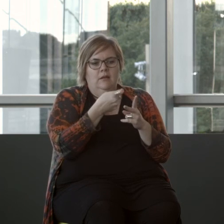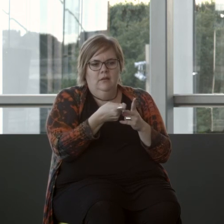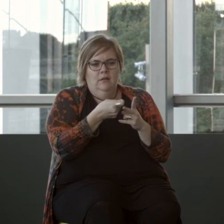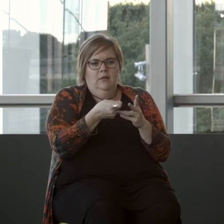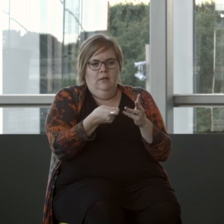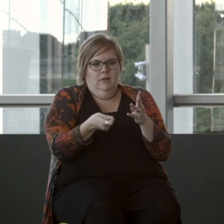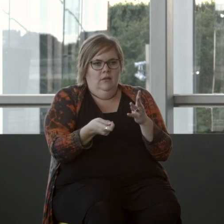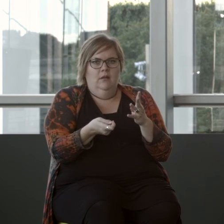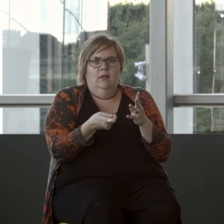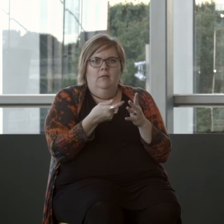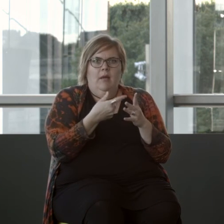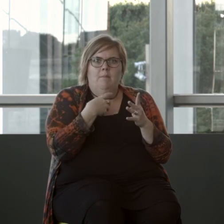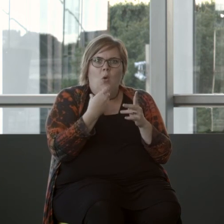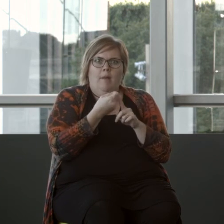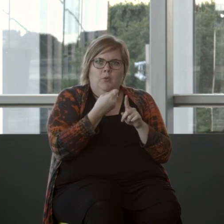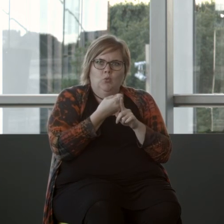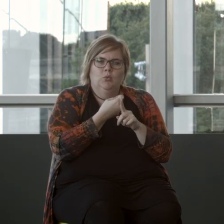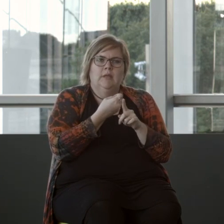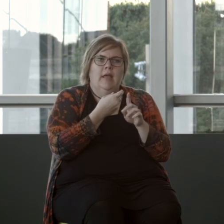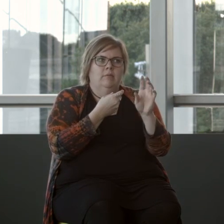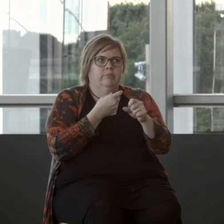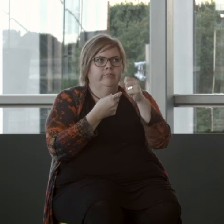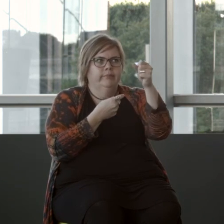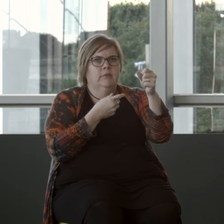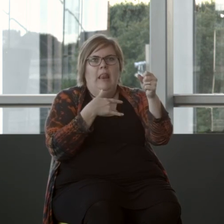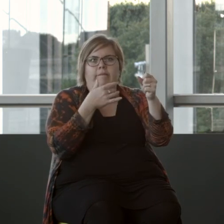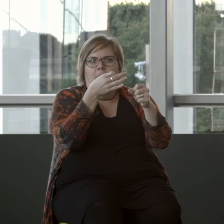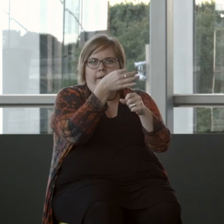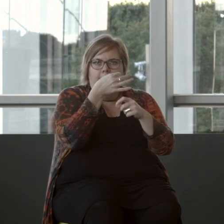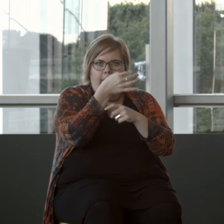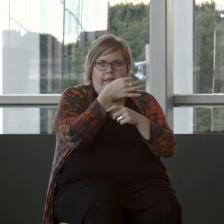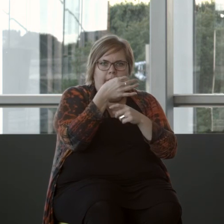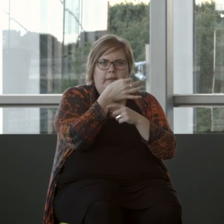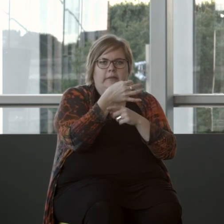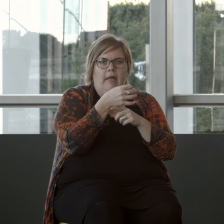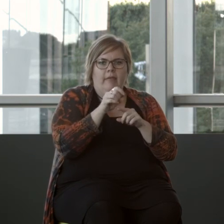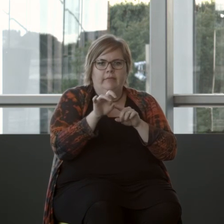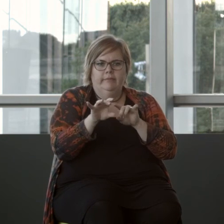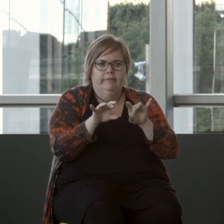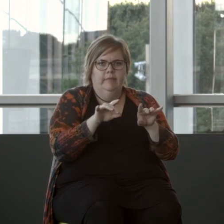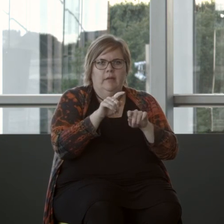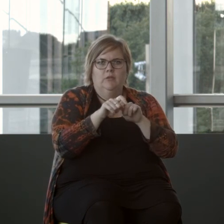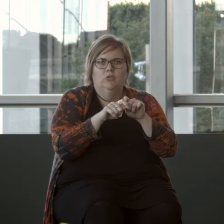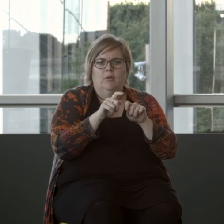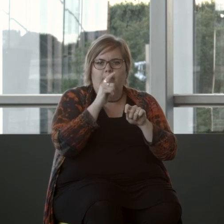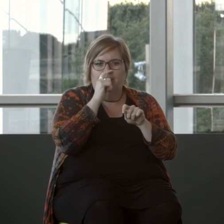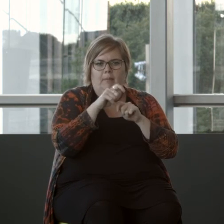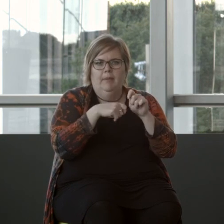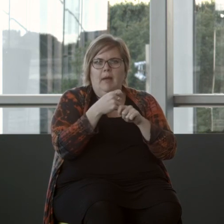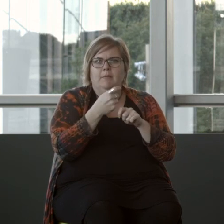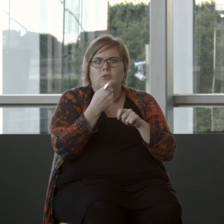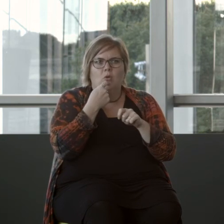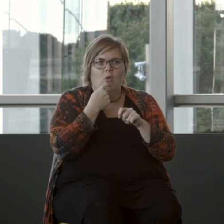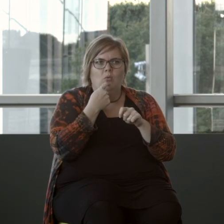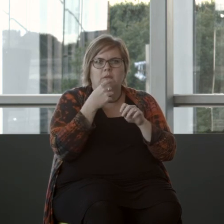ongoing abuse and becoming a recluse on an island and occasionally turning little dudes into stone, she goes on an adventure to